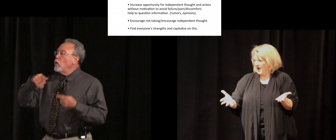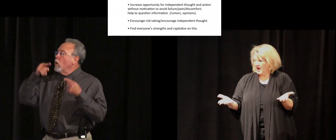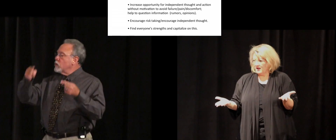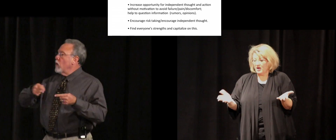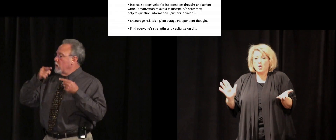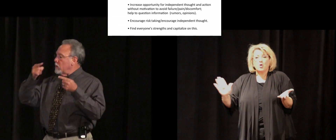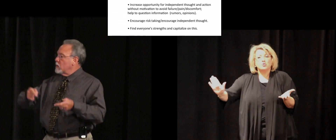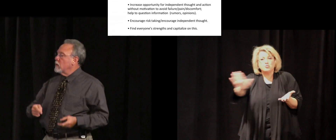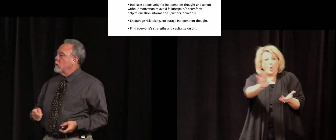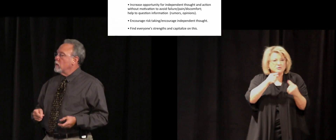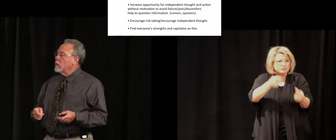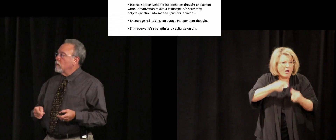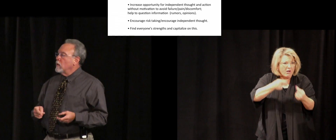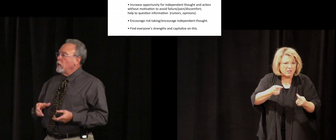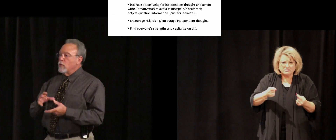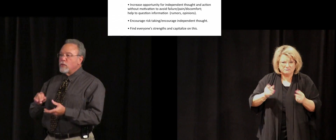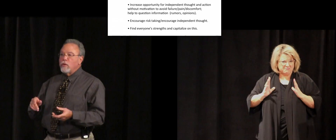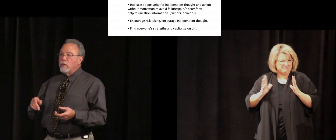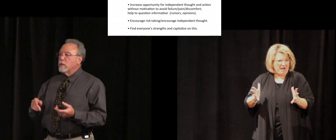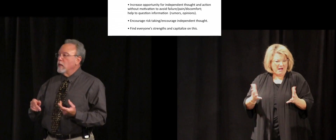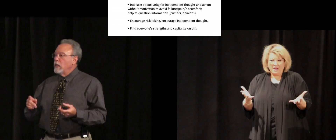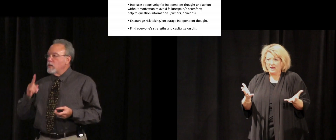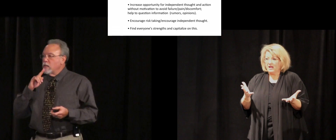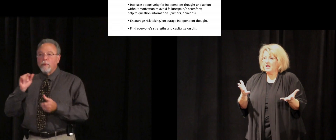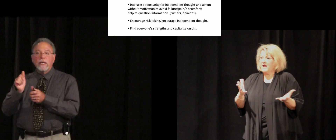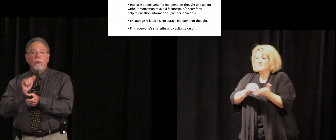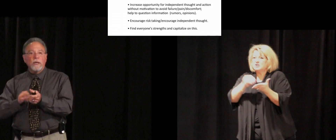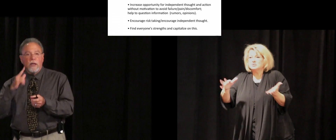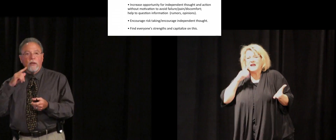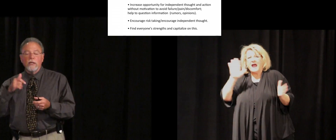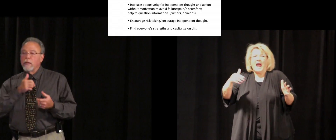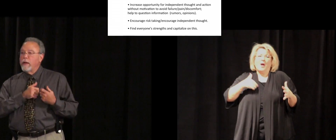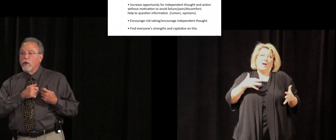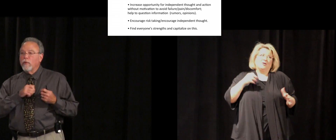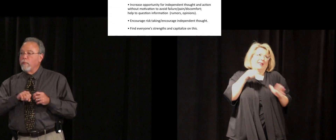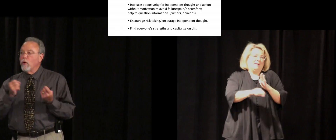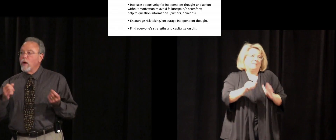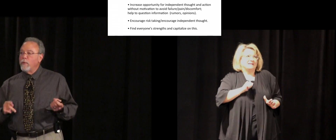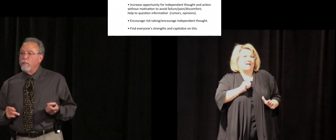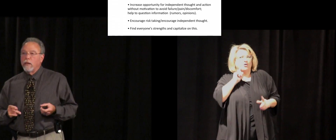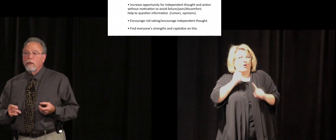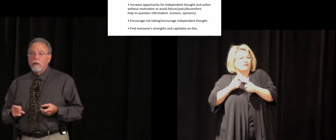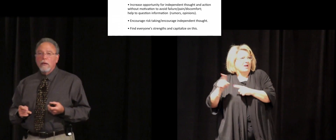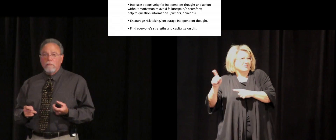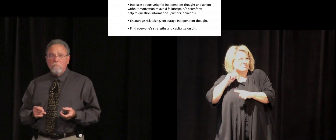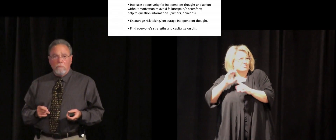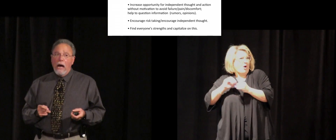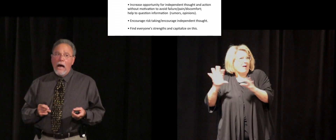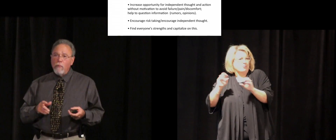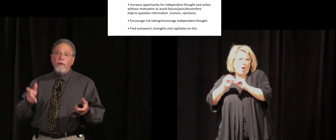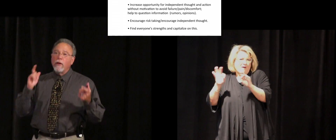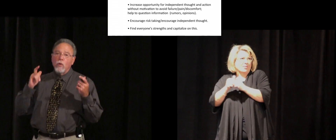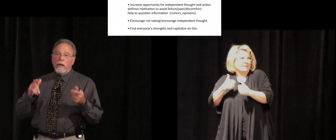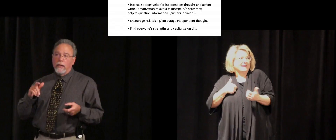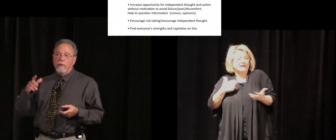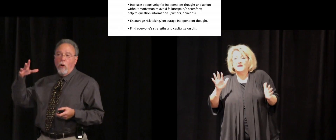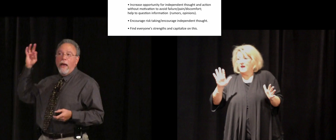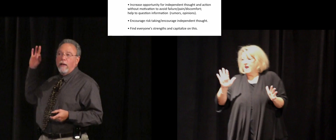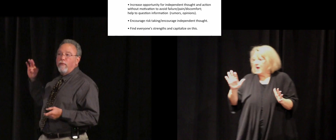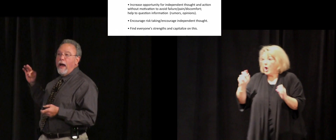works. Anybody can do that. It doesn't take training. It's just knowing that when you see aggressive